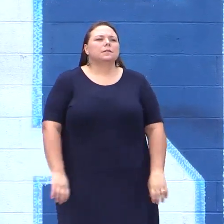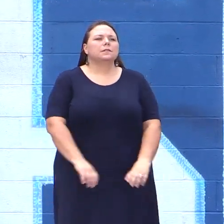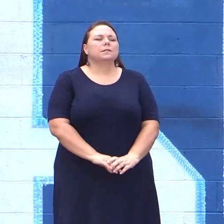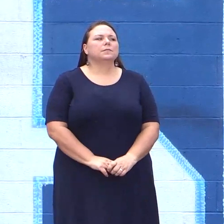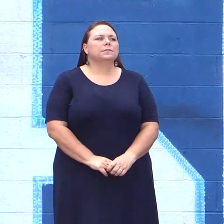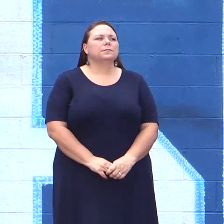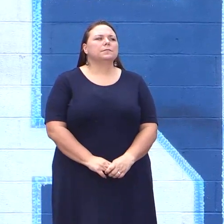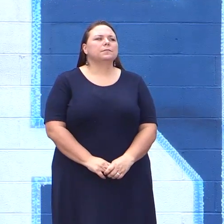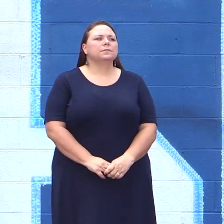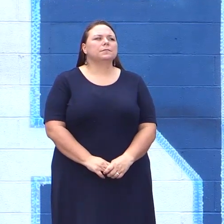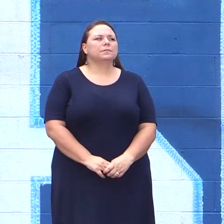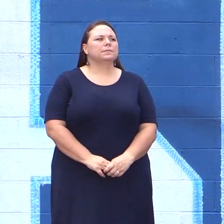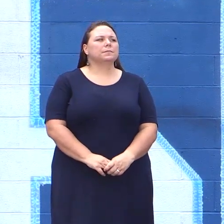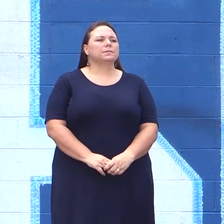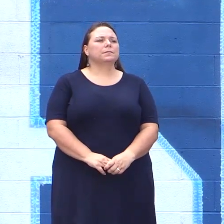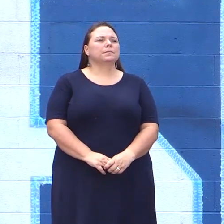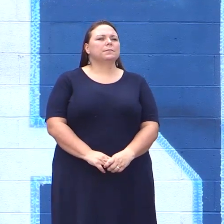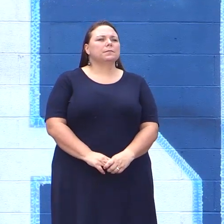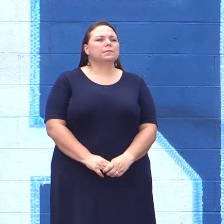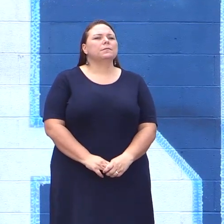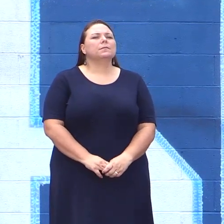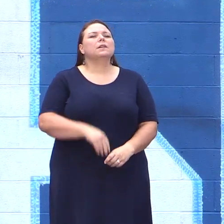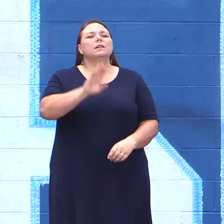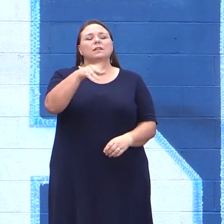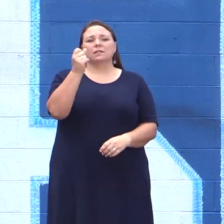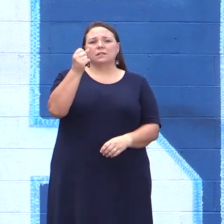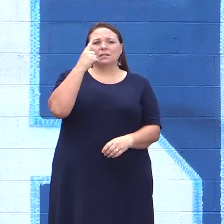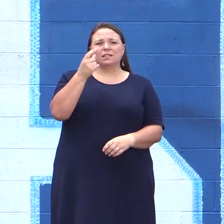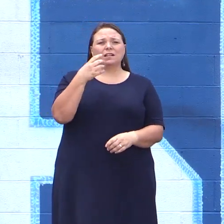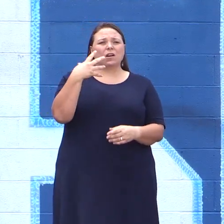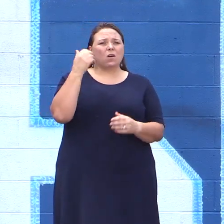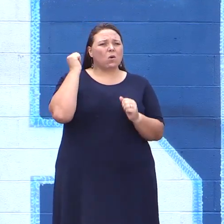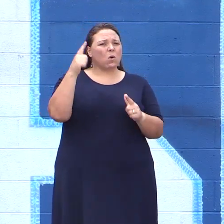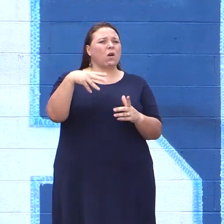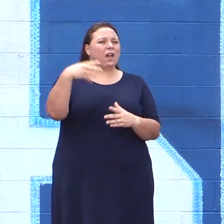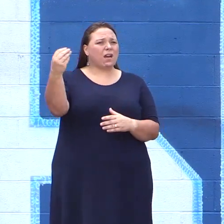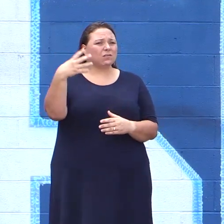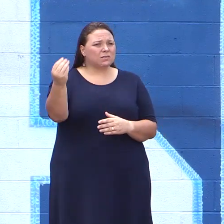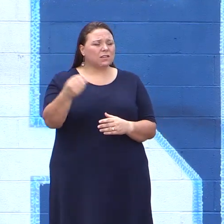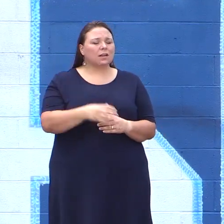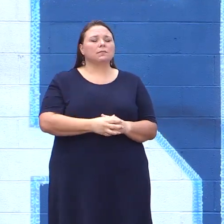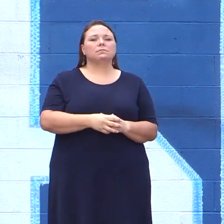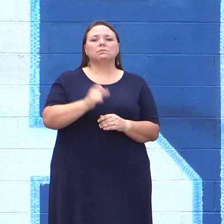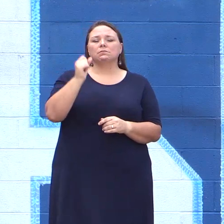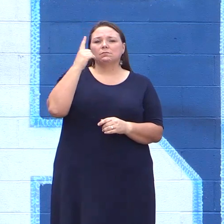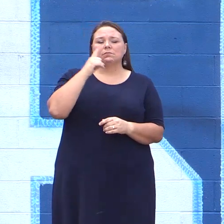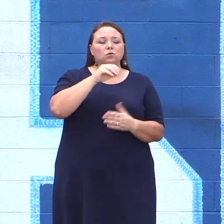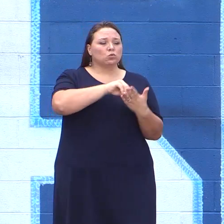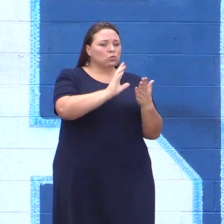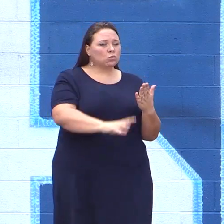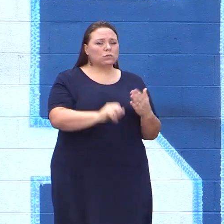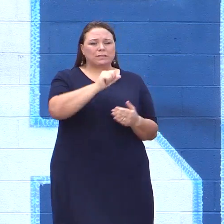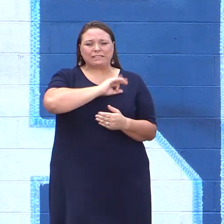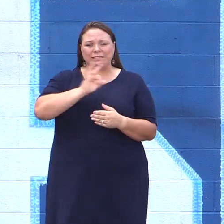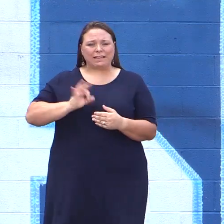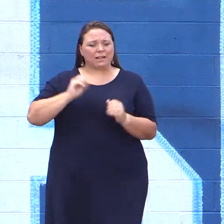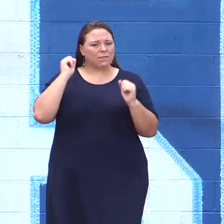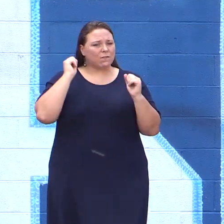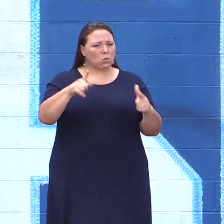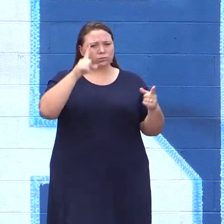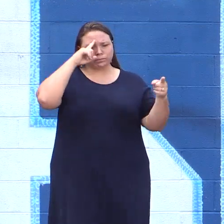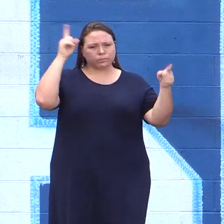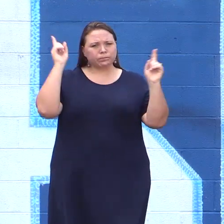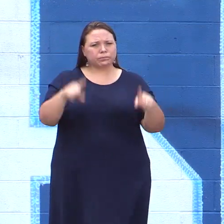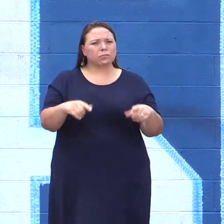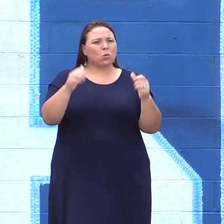This is all outside. Both students and staff are very much on board, following a strict